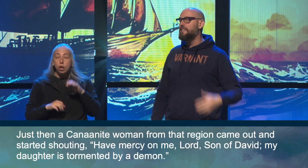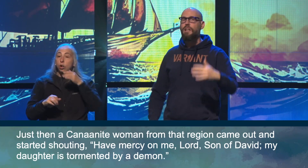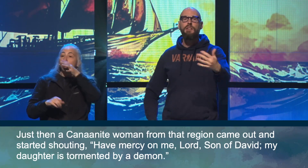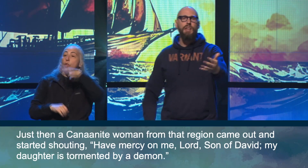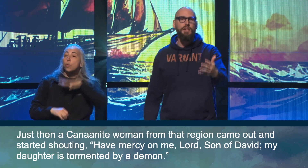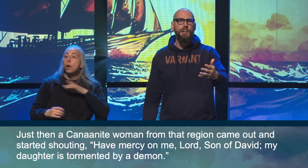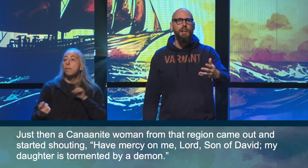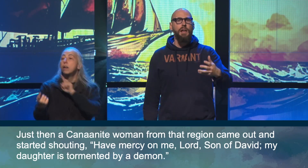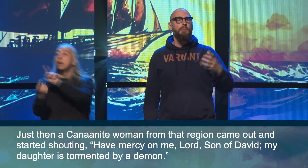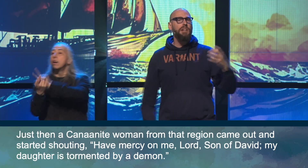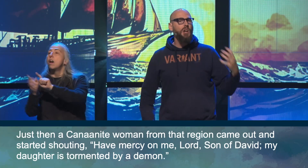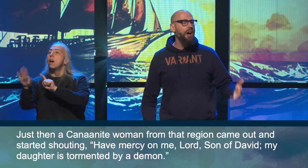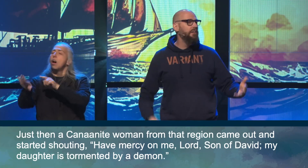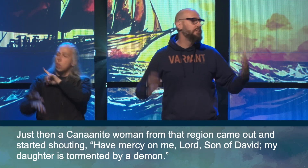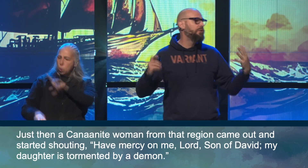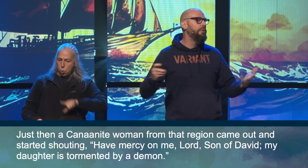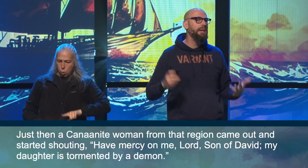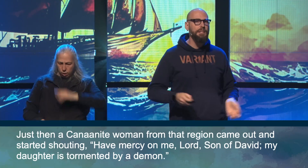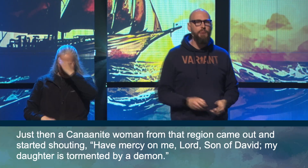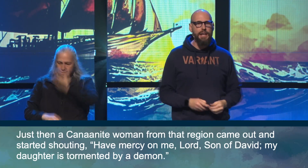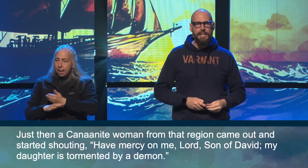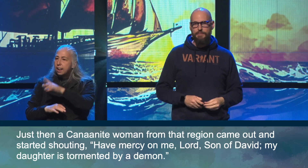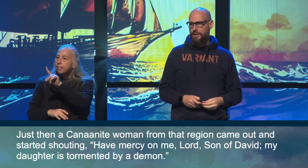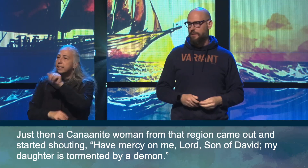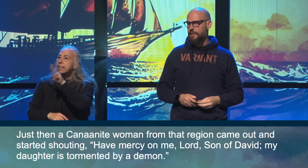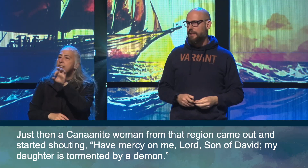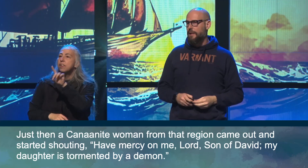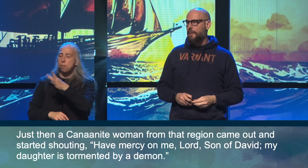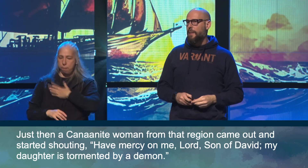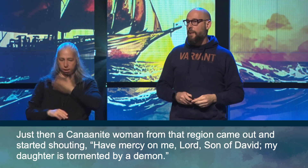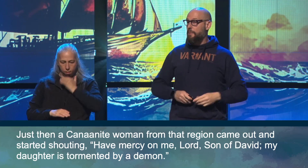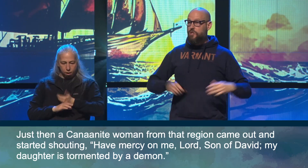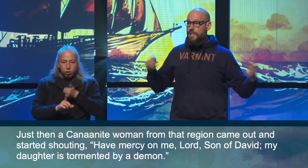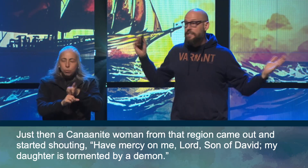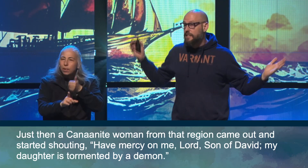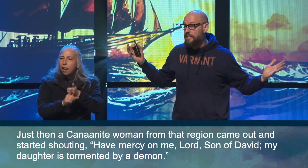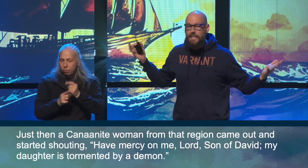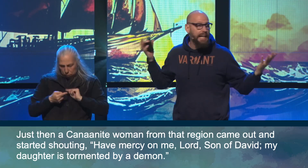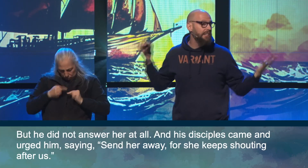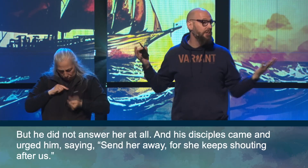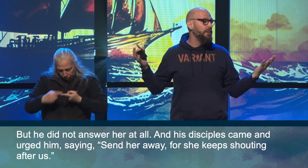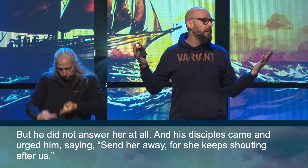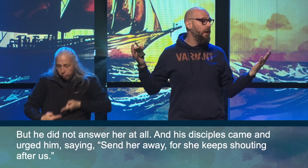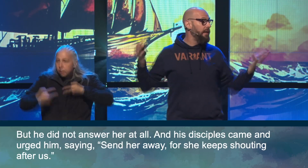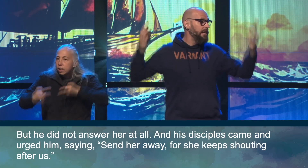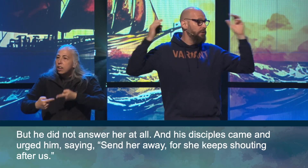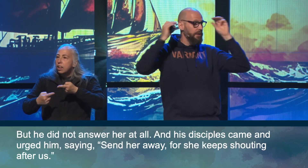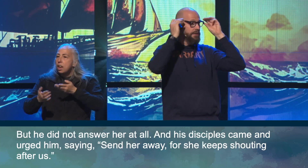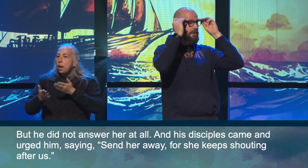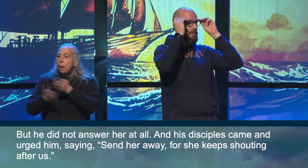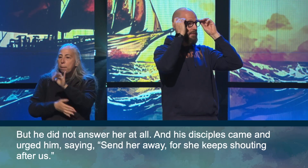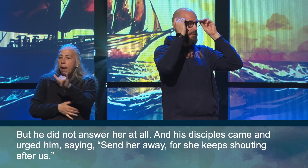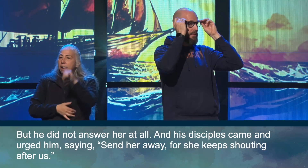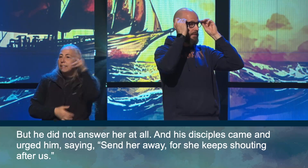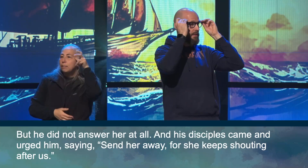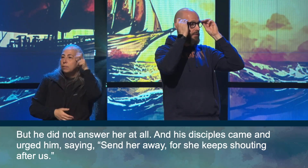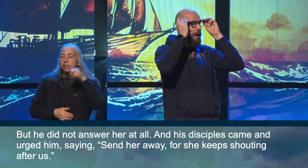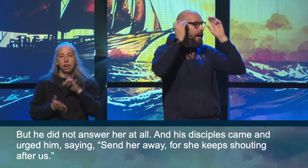me, Lord, Son of David. My daughter is tormented by a demon." But Jesus didn't answer her at all. He ignores